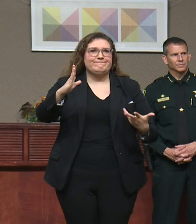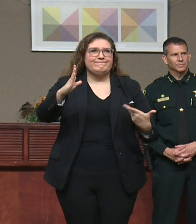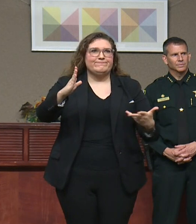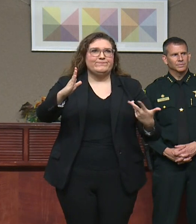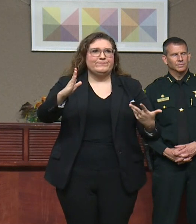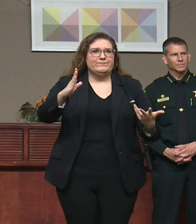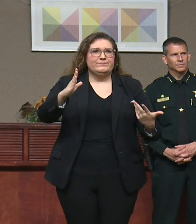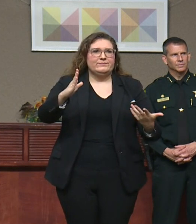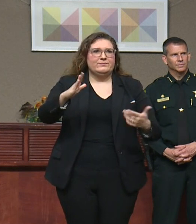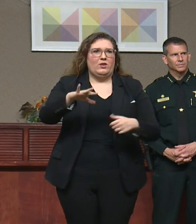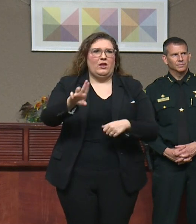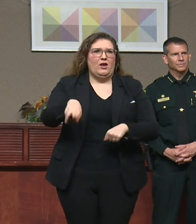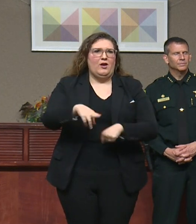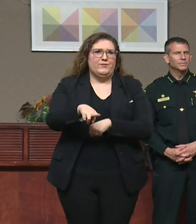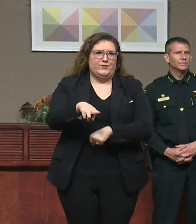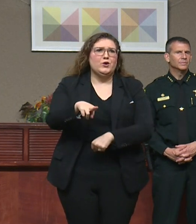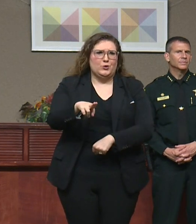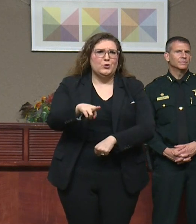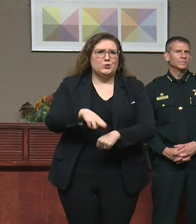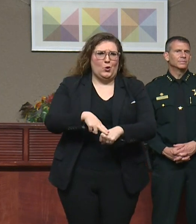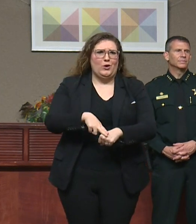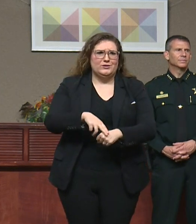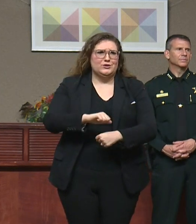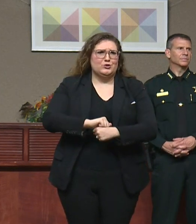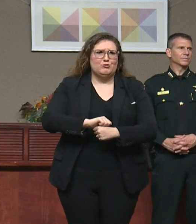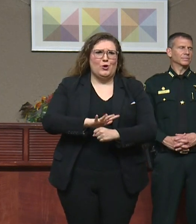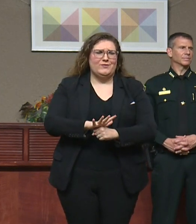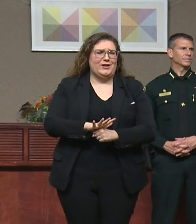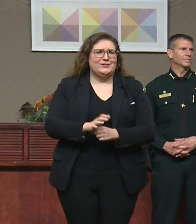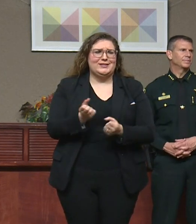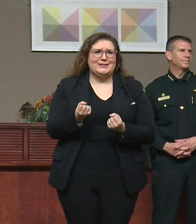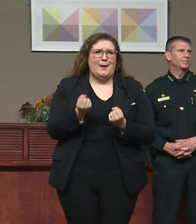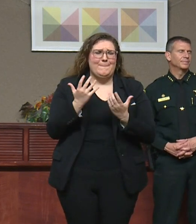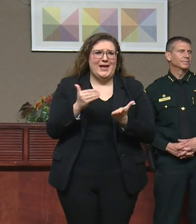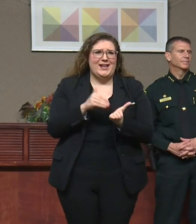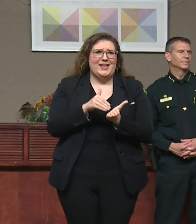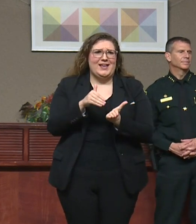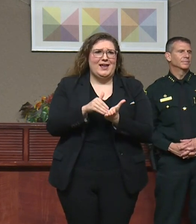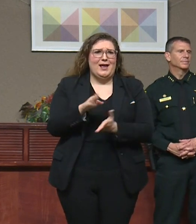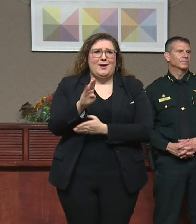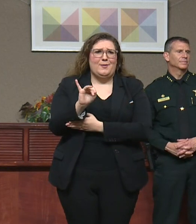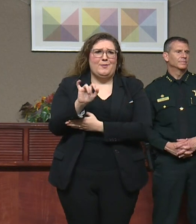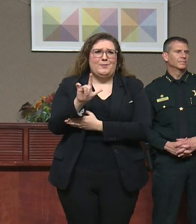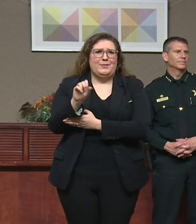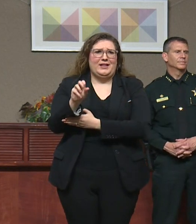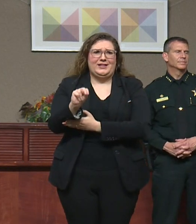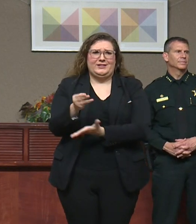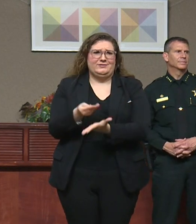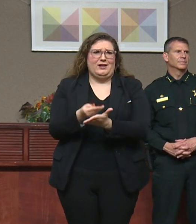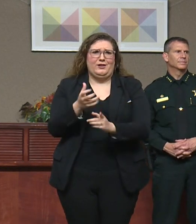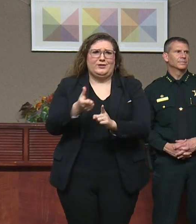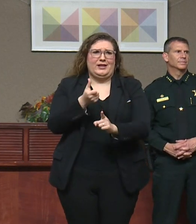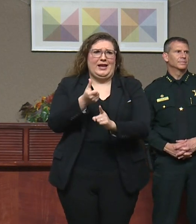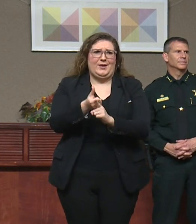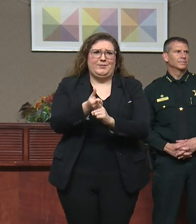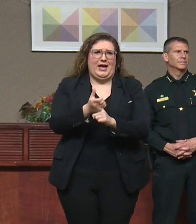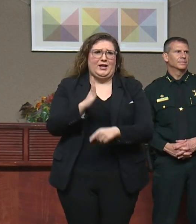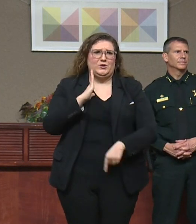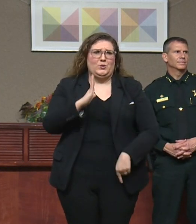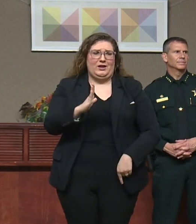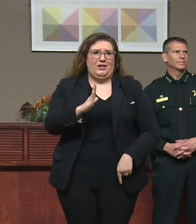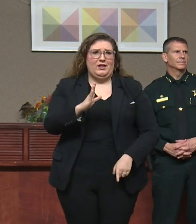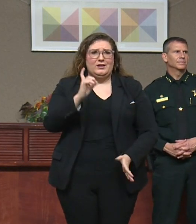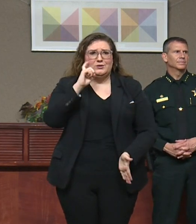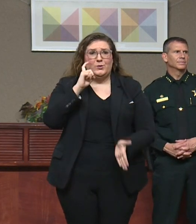this event will have a multi-billion-dollar impact on our community. And so we will see a decline in